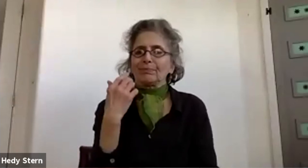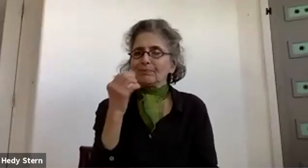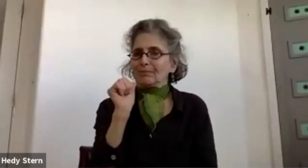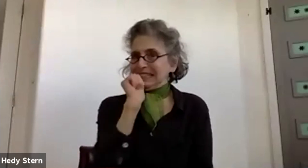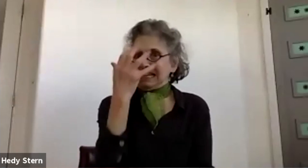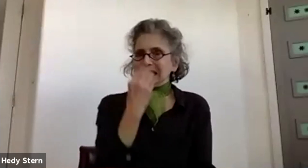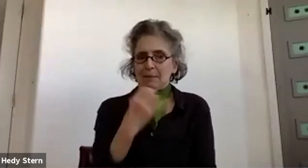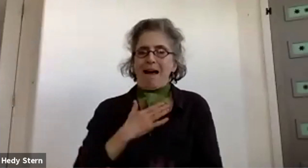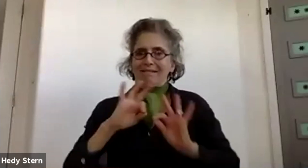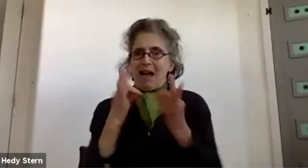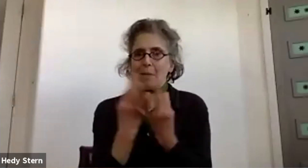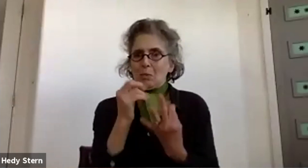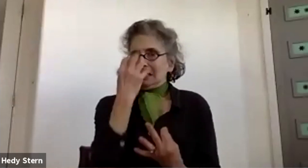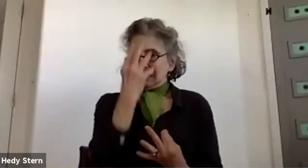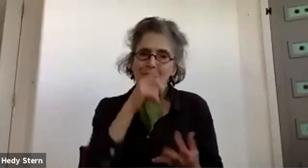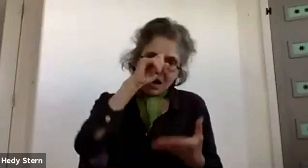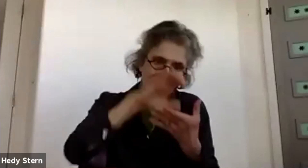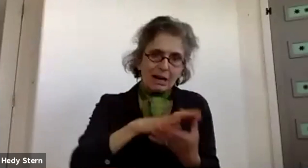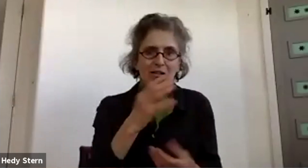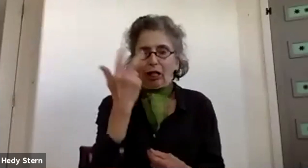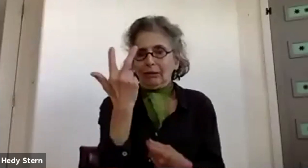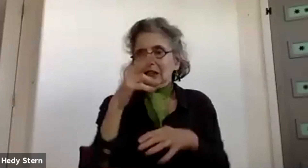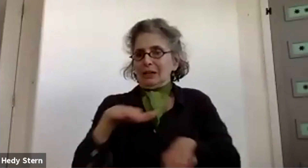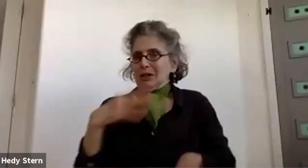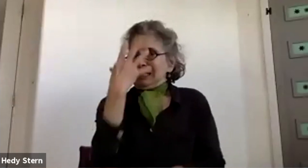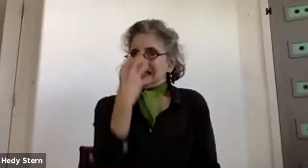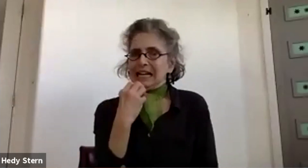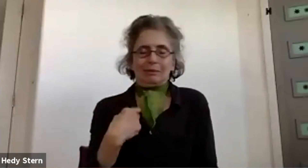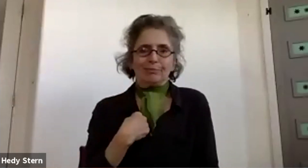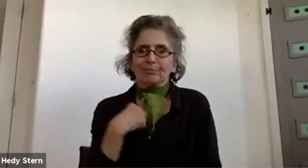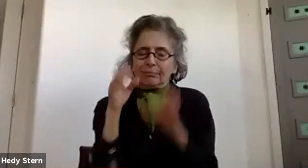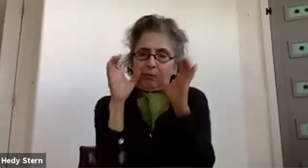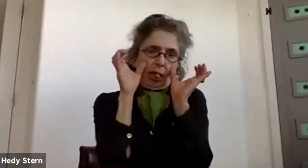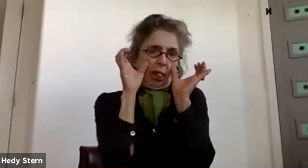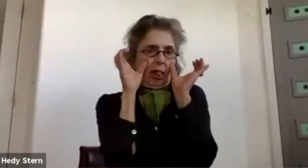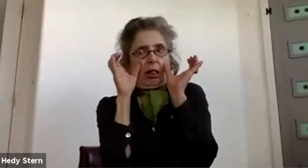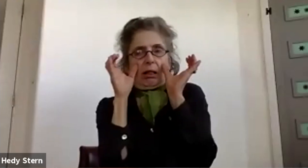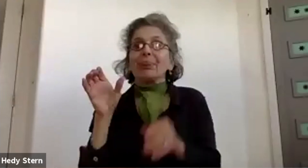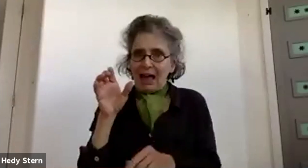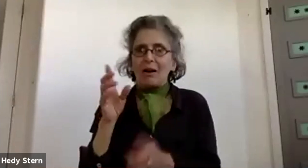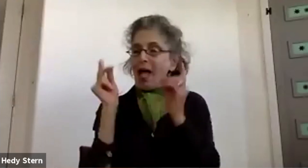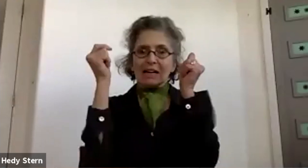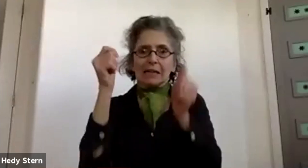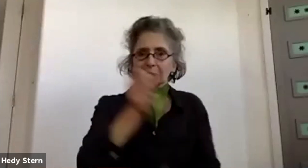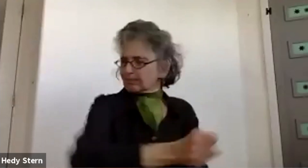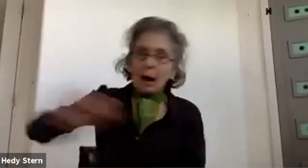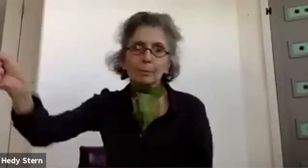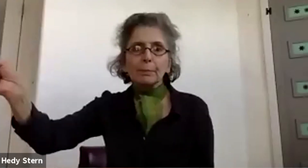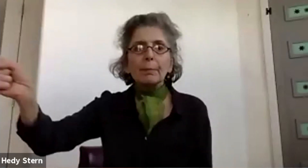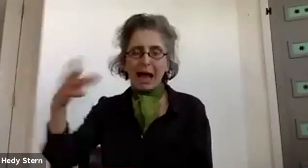point, I mean, I could not sleep because I imagined myself back then. And even though everyone else was asleep,